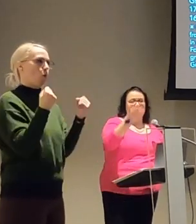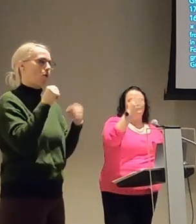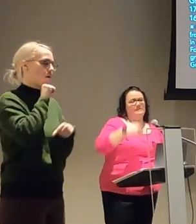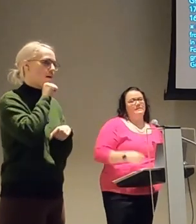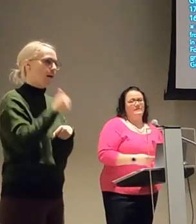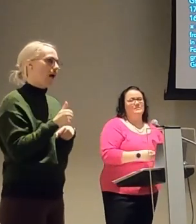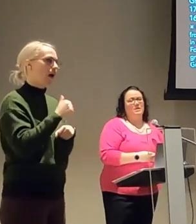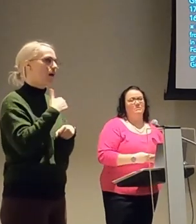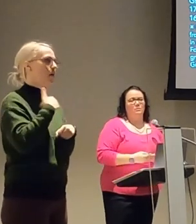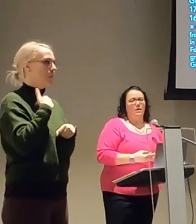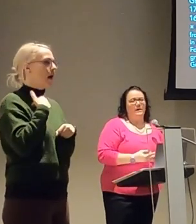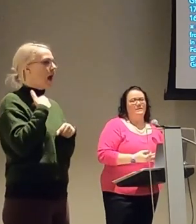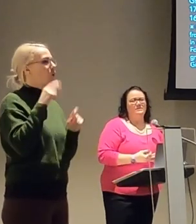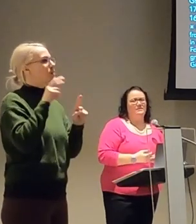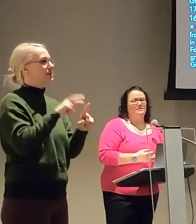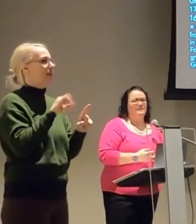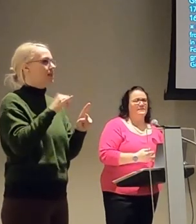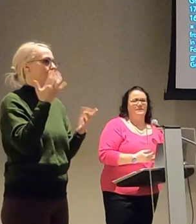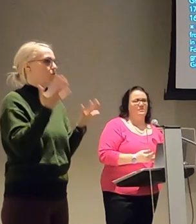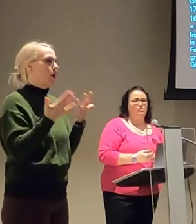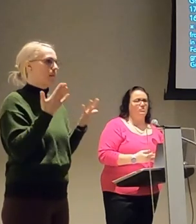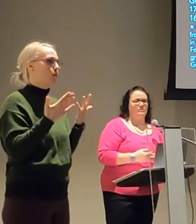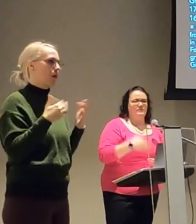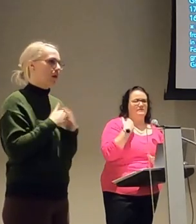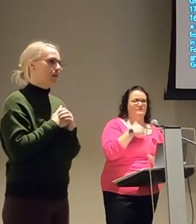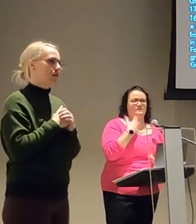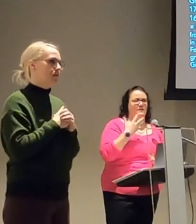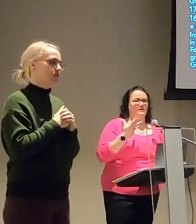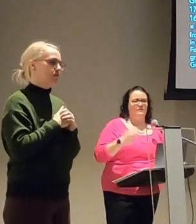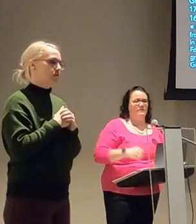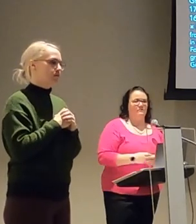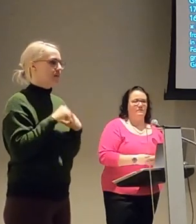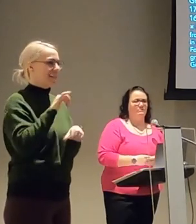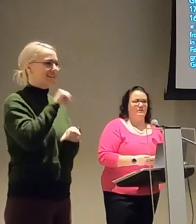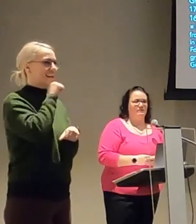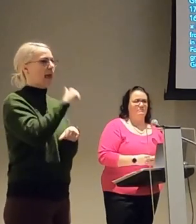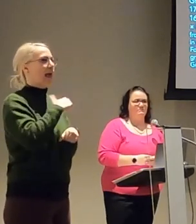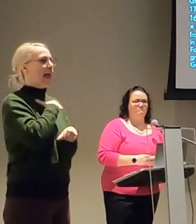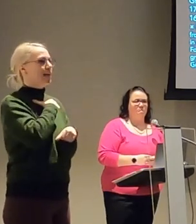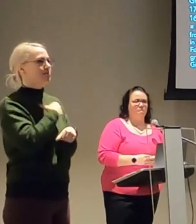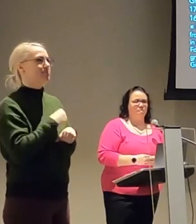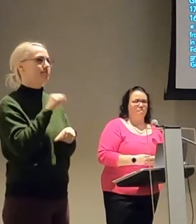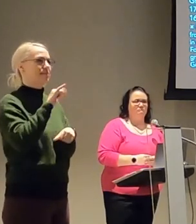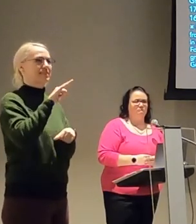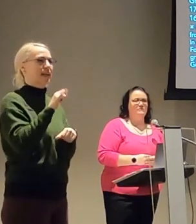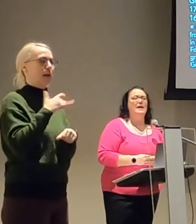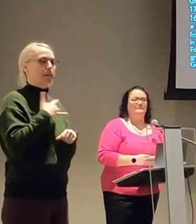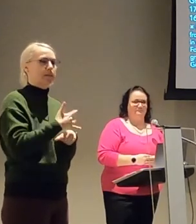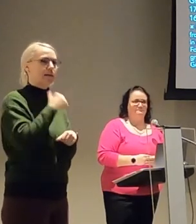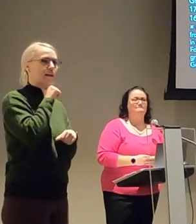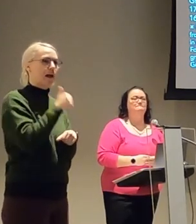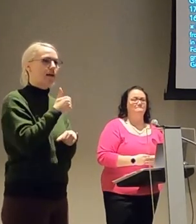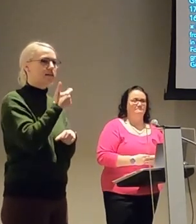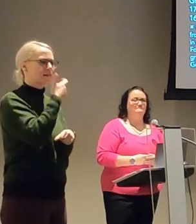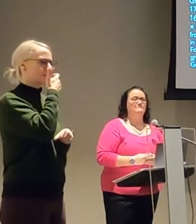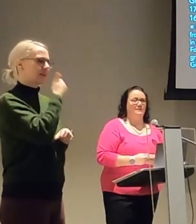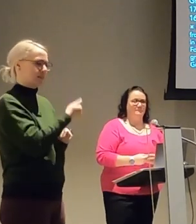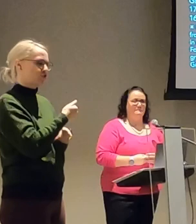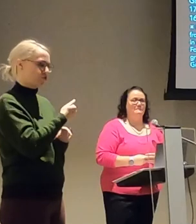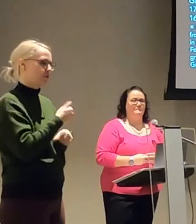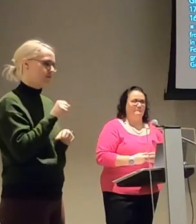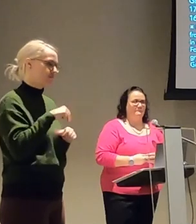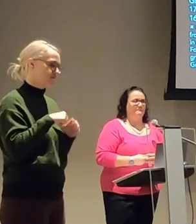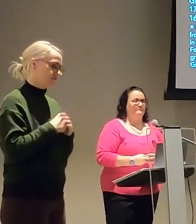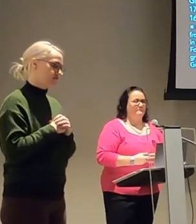But I would say that that's probably why, because that's not a jewelry style that would have been. Yeah, it's just an interesting position. Mm-hmm.